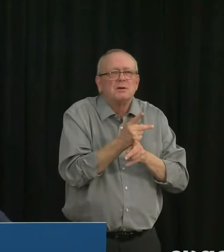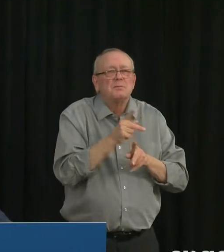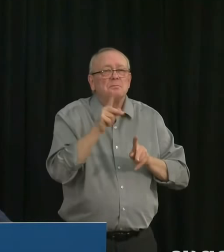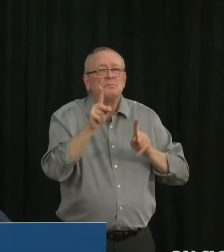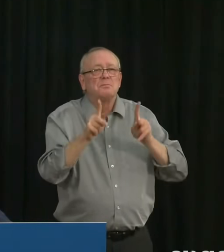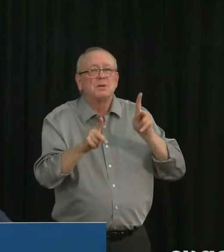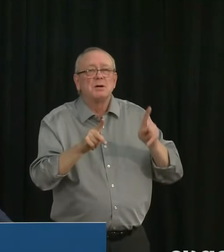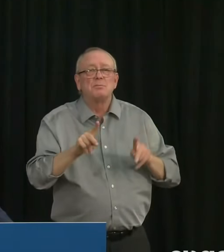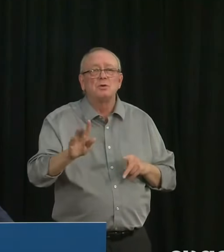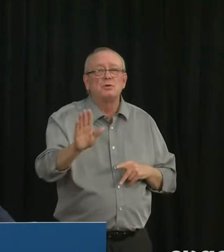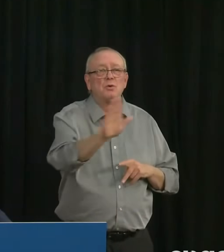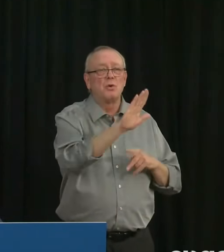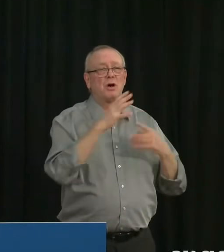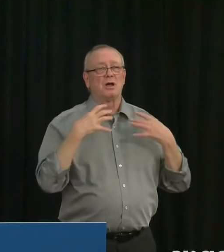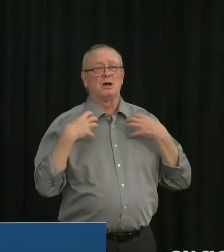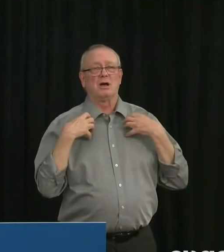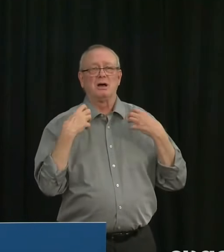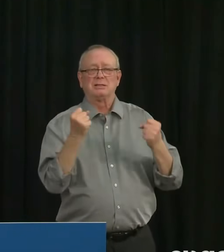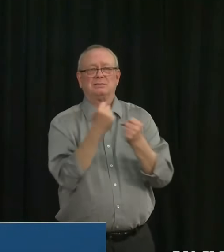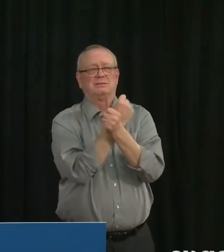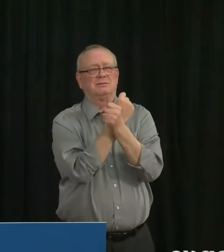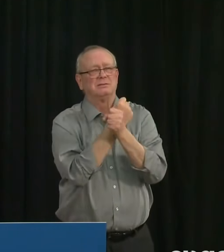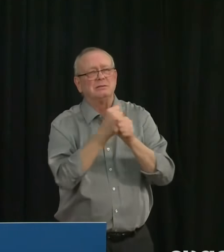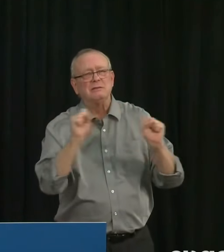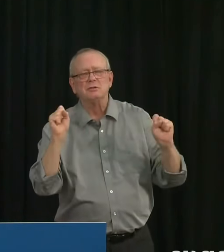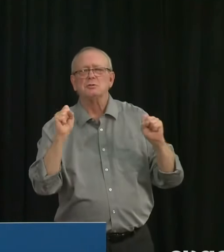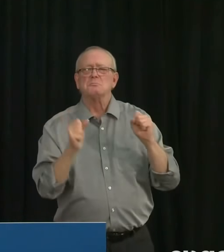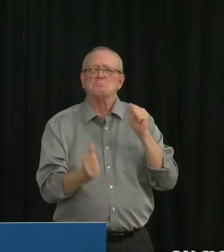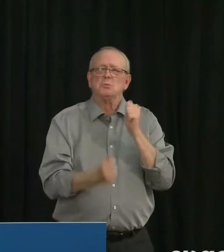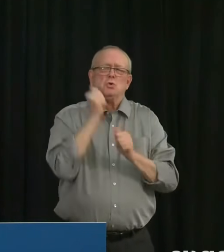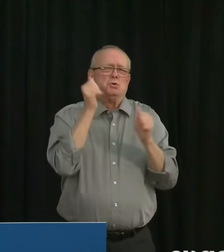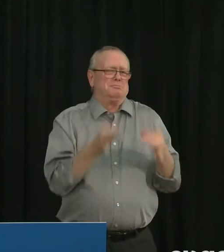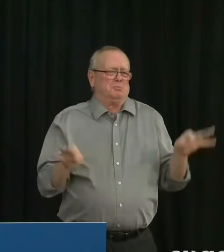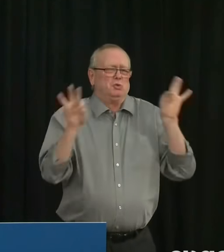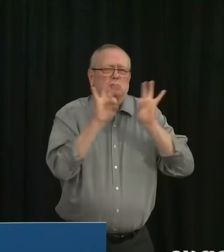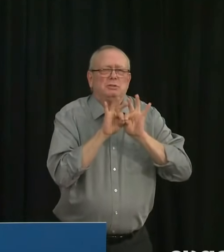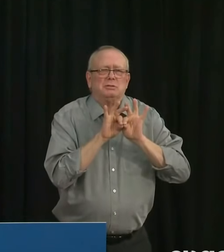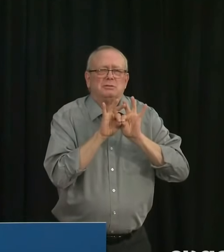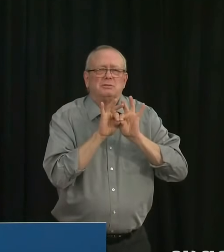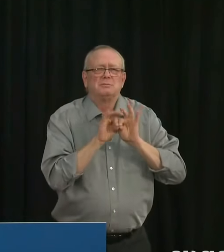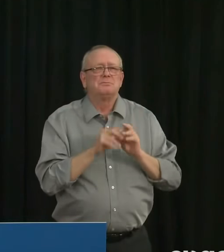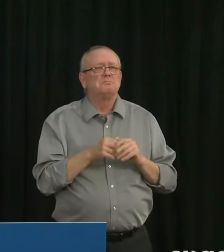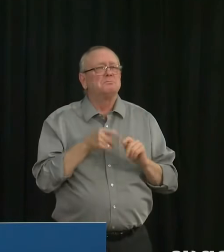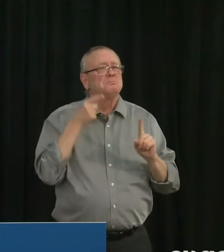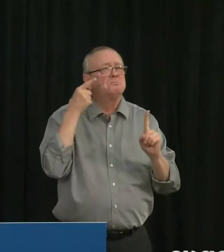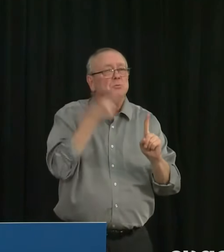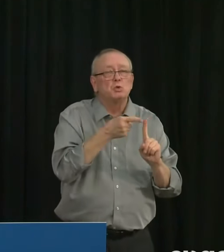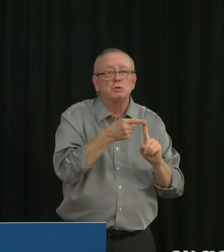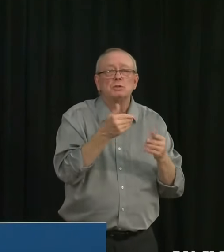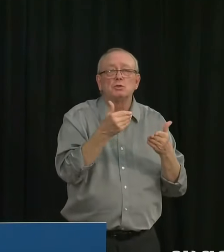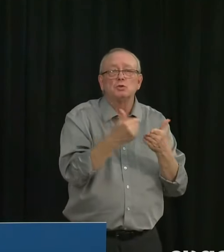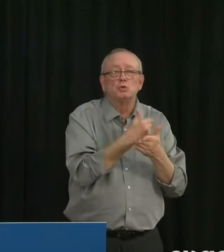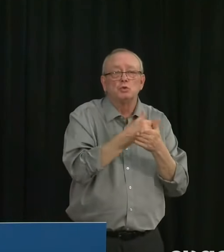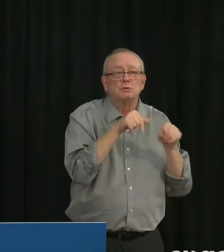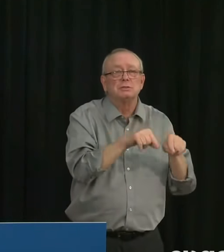most important. So to start, these tests will be used in clinical pilots at several sites throughout the province,